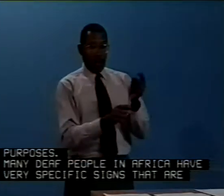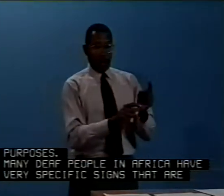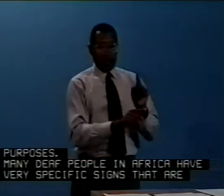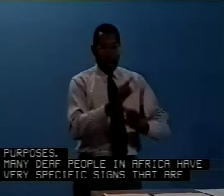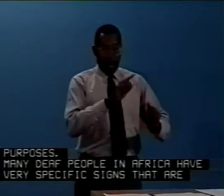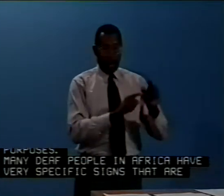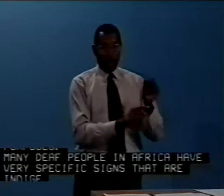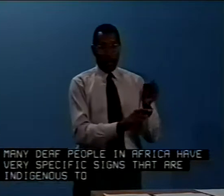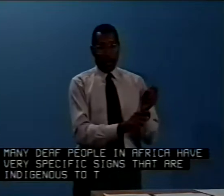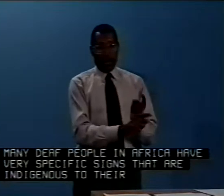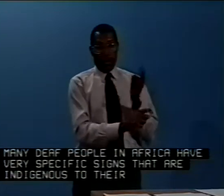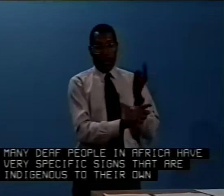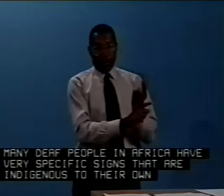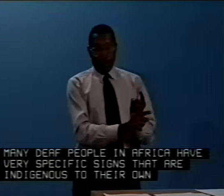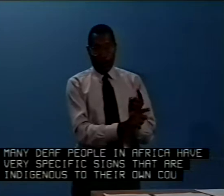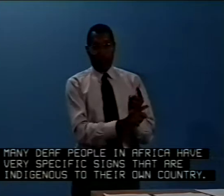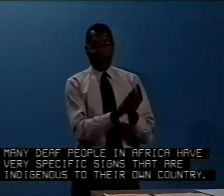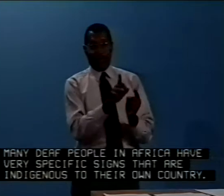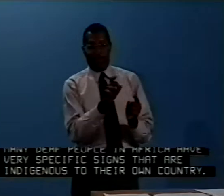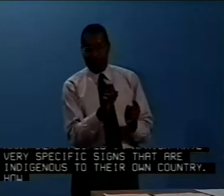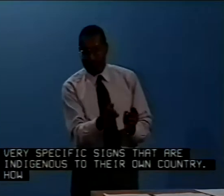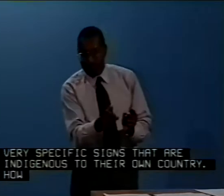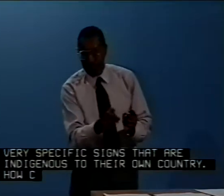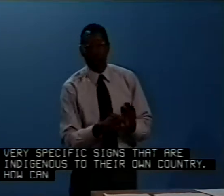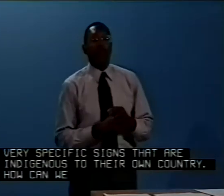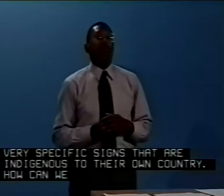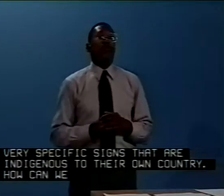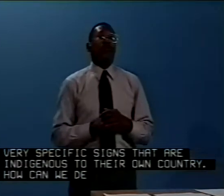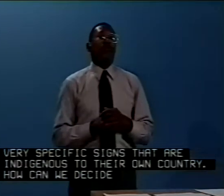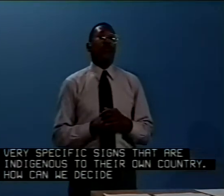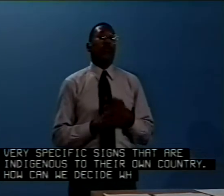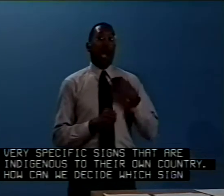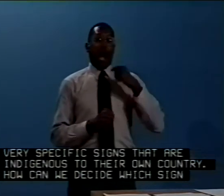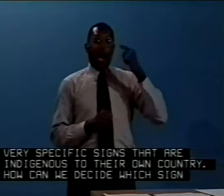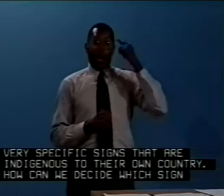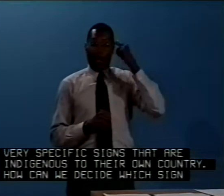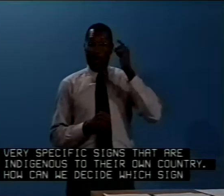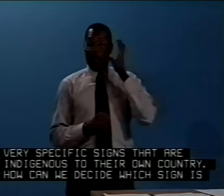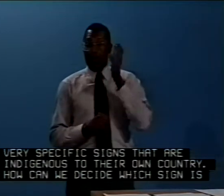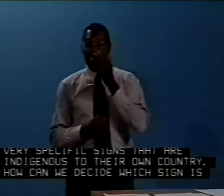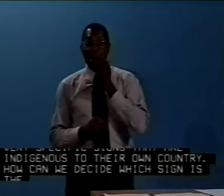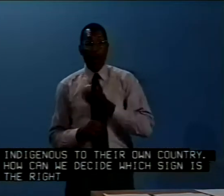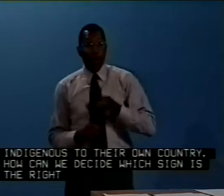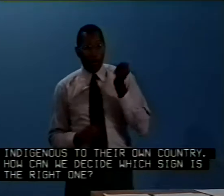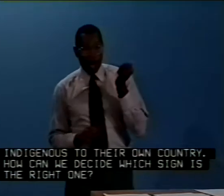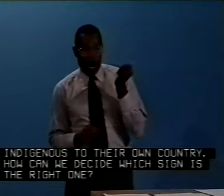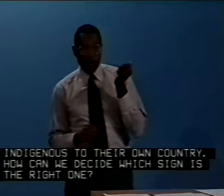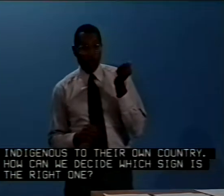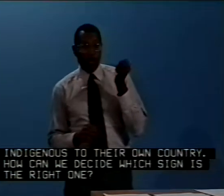How can we decide which sign is the right one? Well, I think it would be